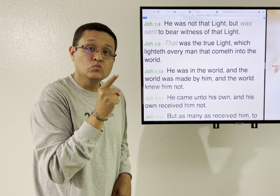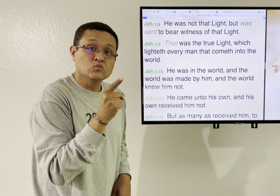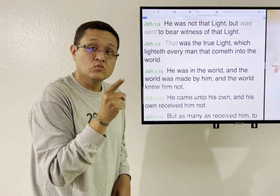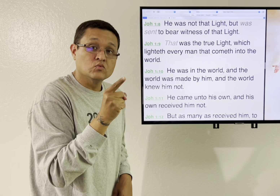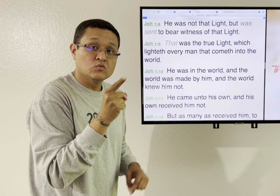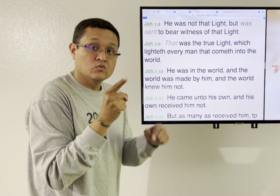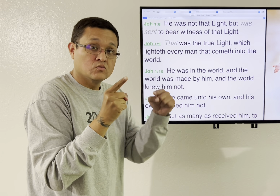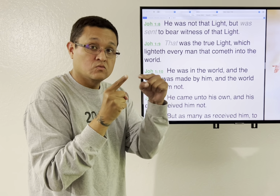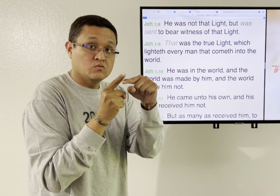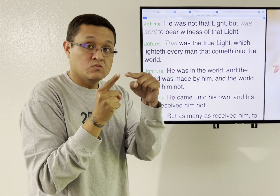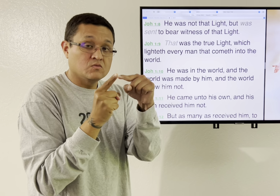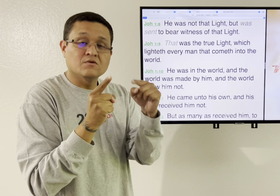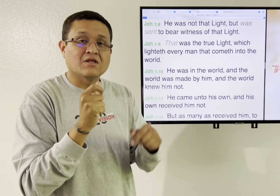John 1:9. That was the true light.